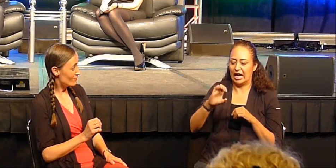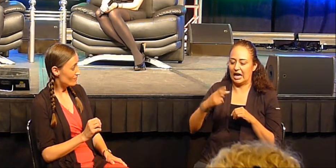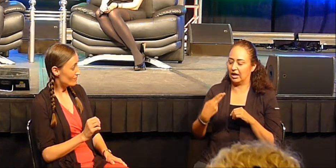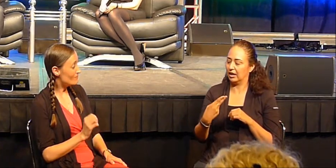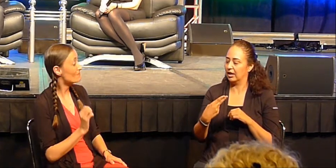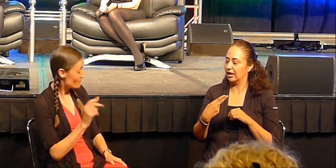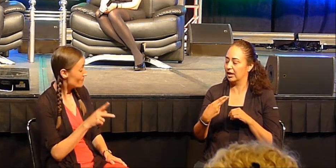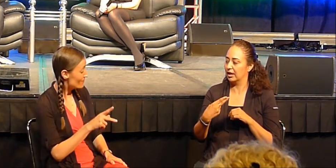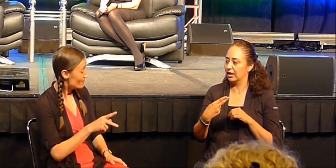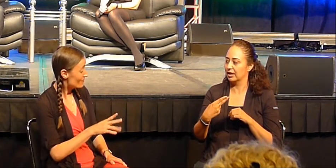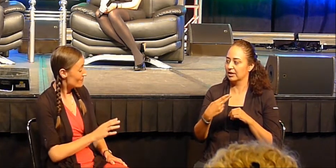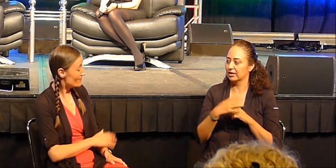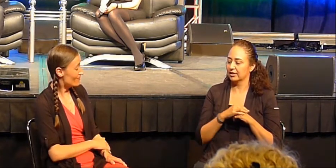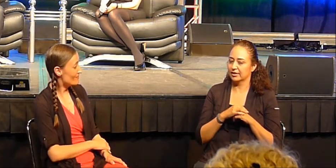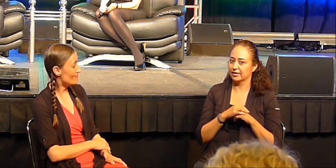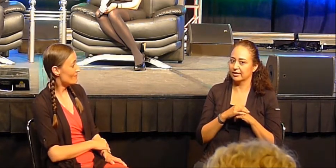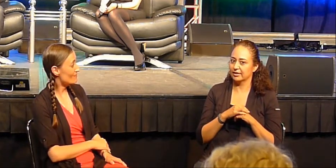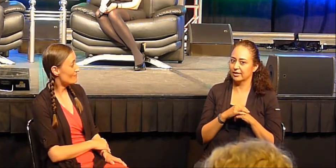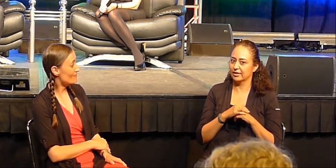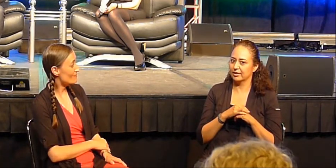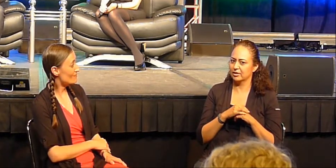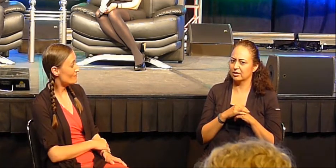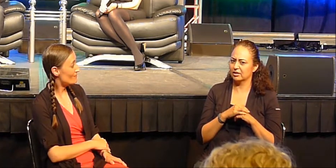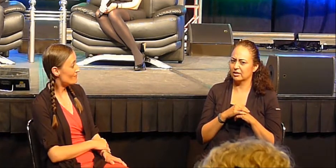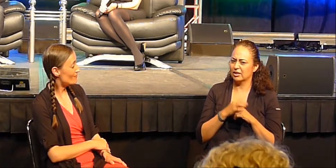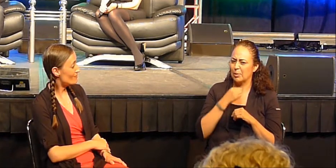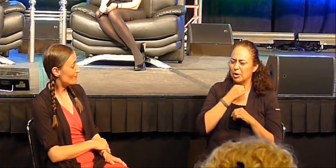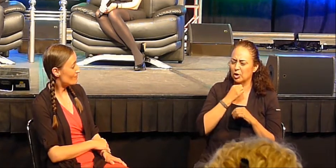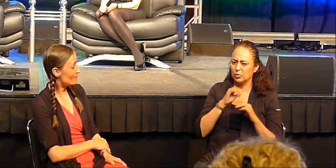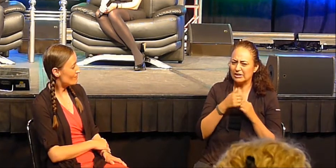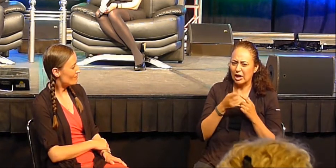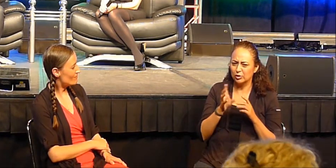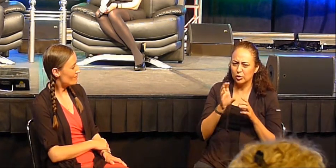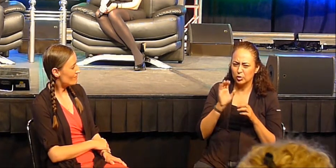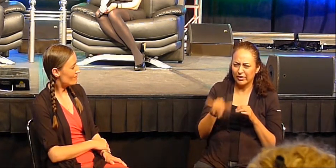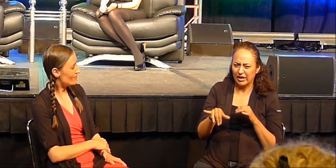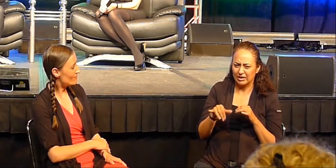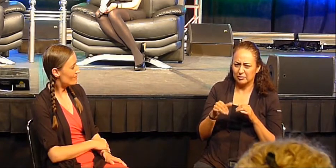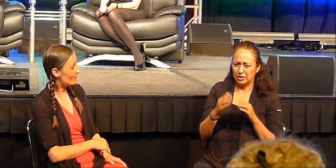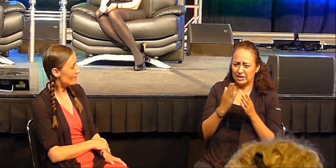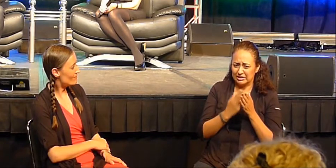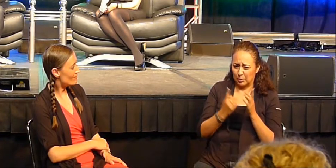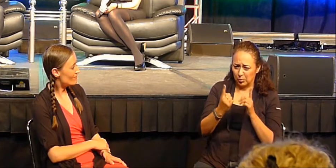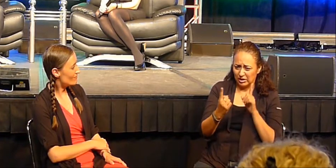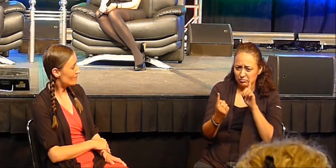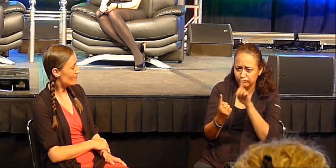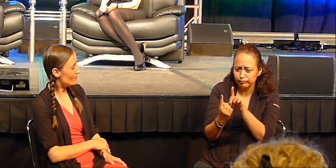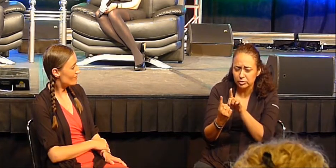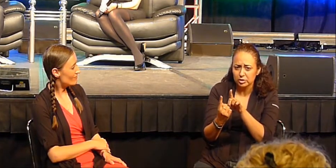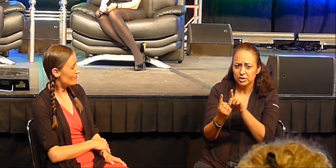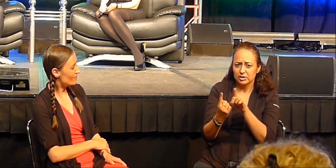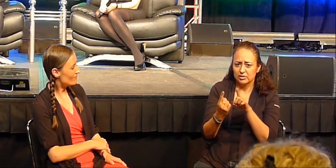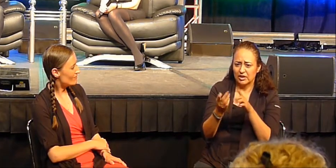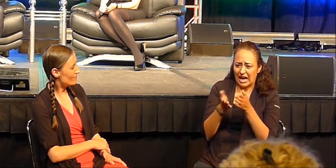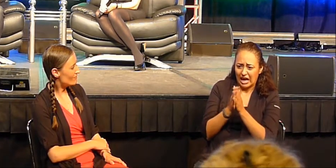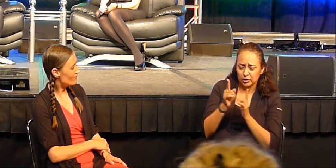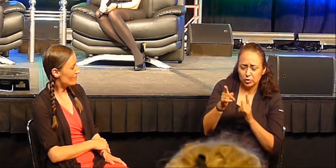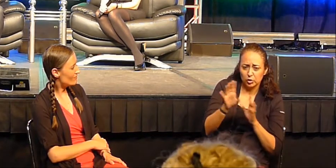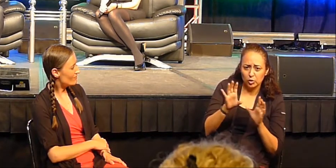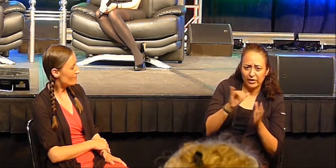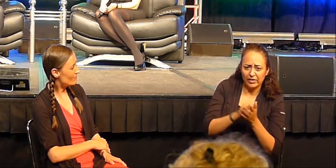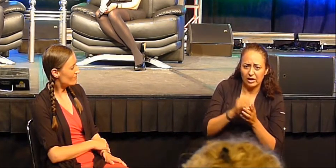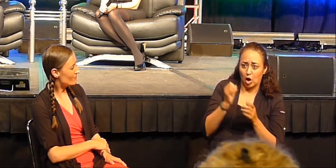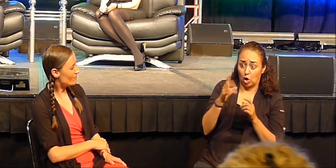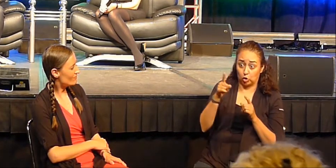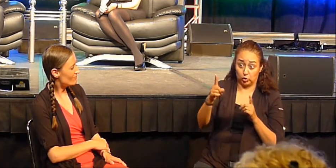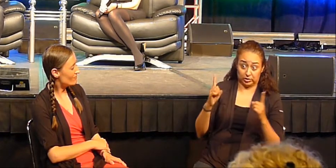I was wondering how you got onto Psych. Were you approached by James Roday, or did you approach them?